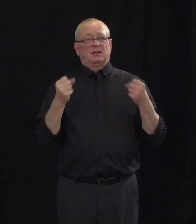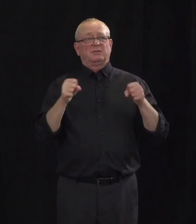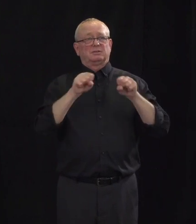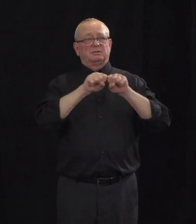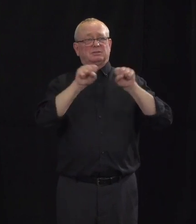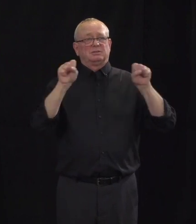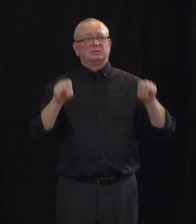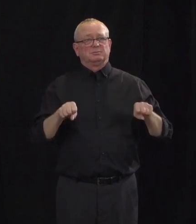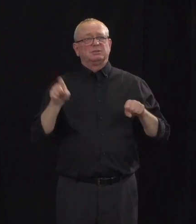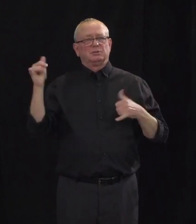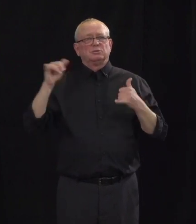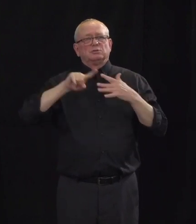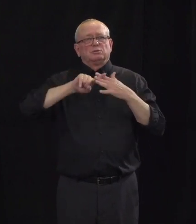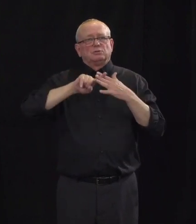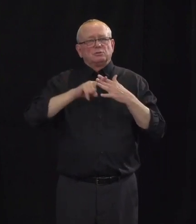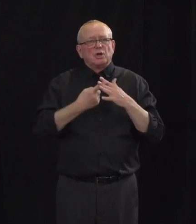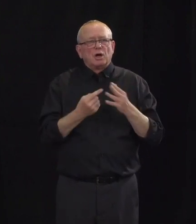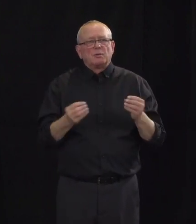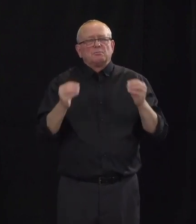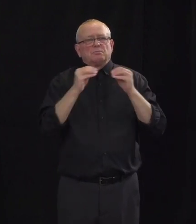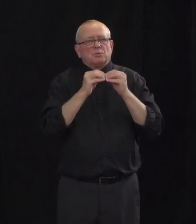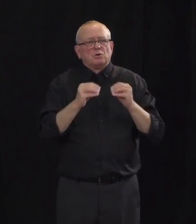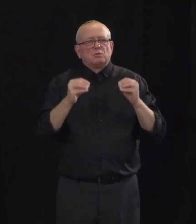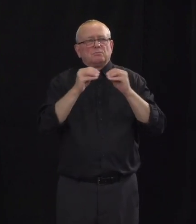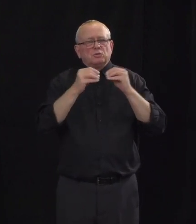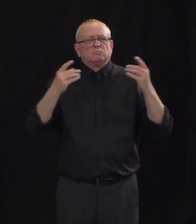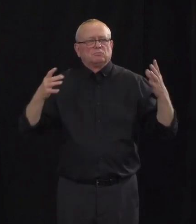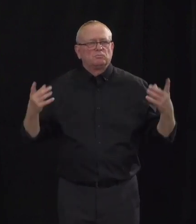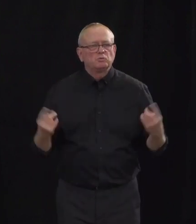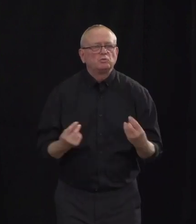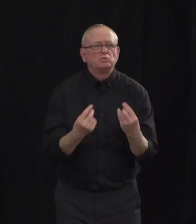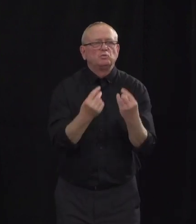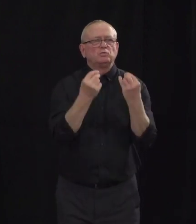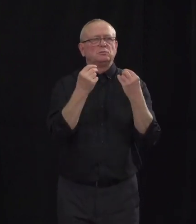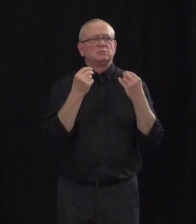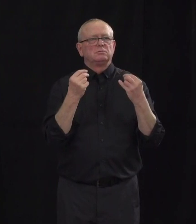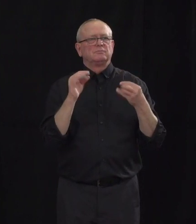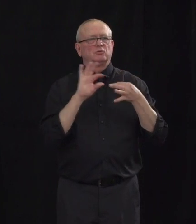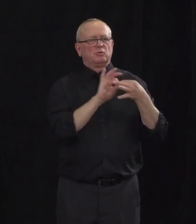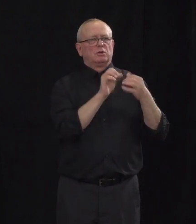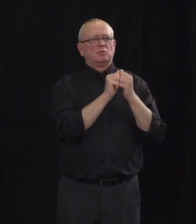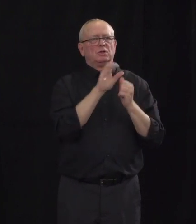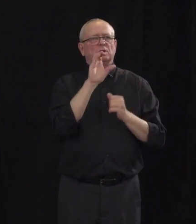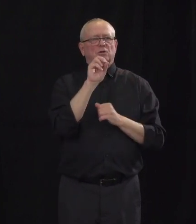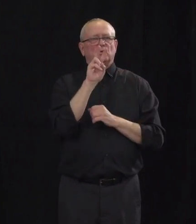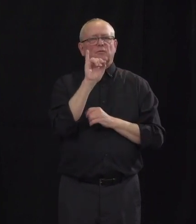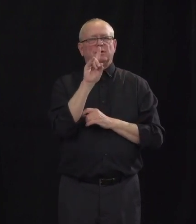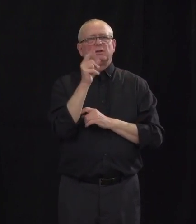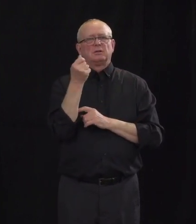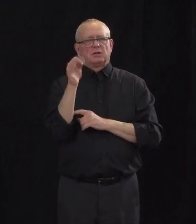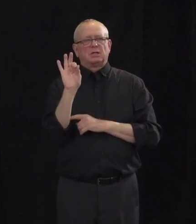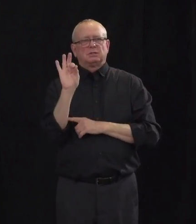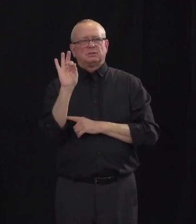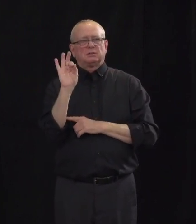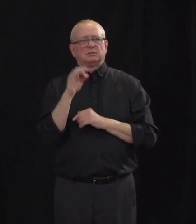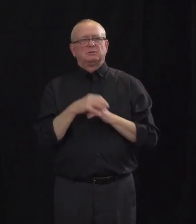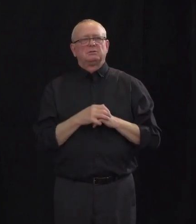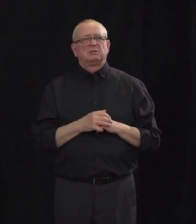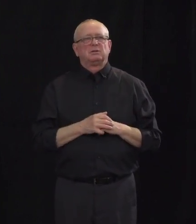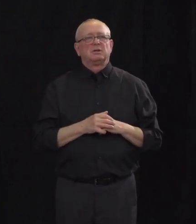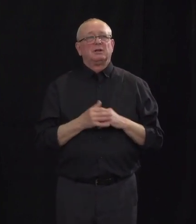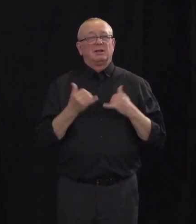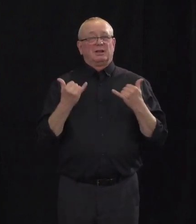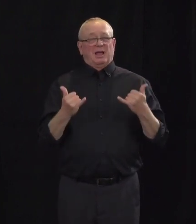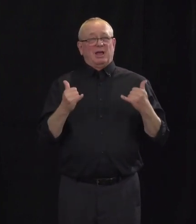COVID-19. Effective immediately, Alberta Health Services will be postponing any diagnostic imaging procedures that are